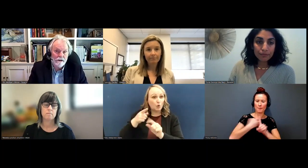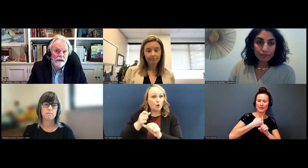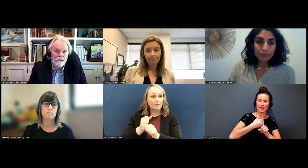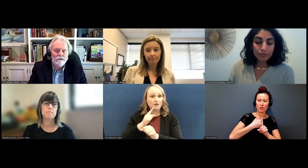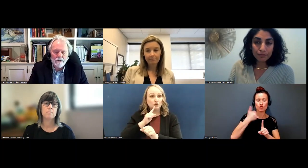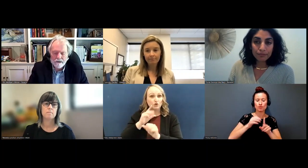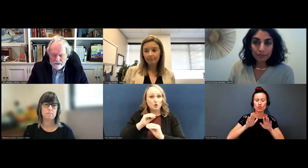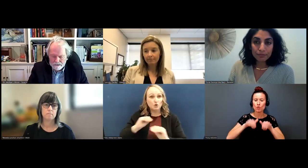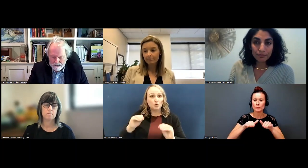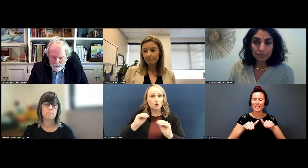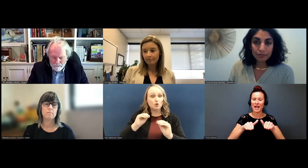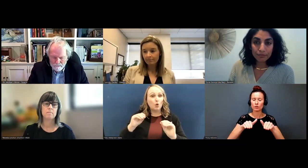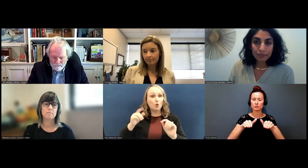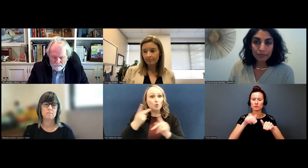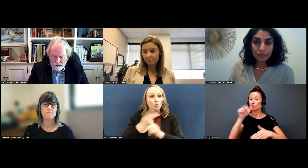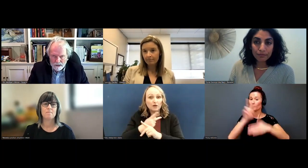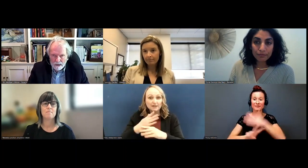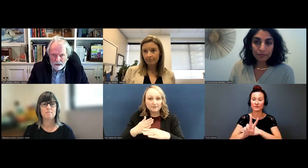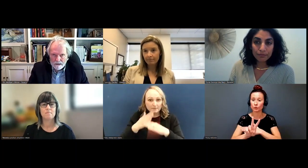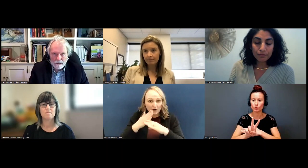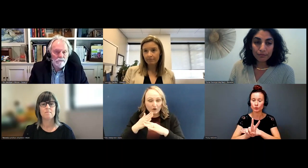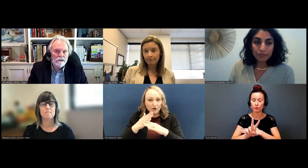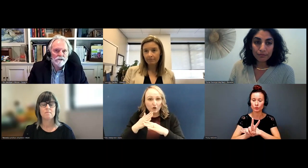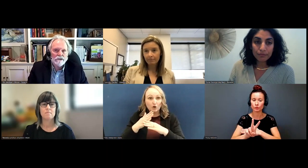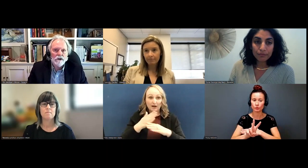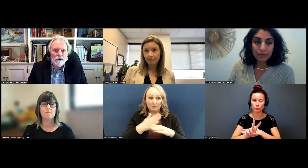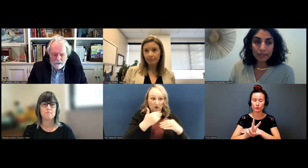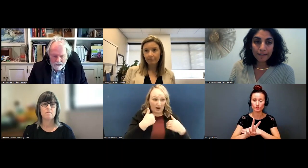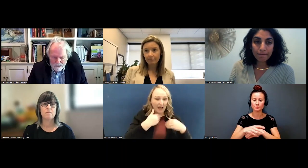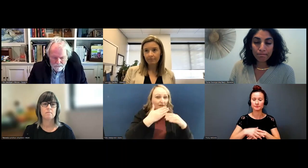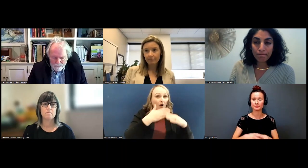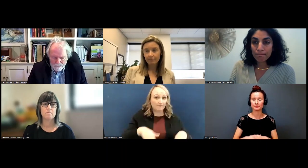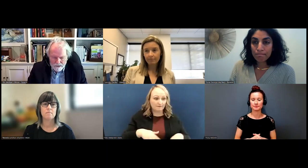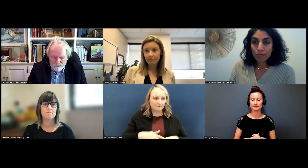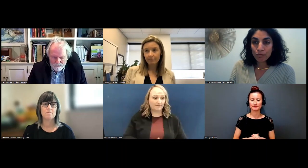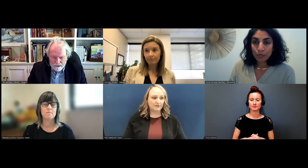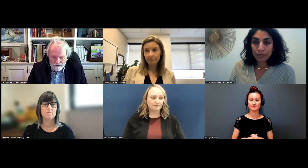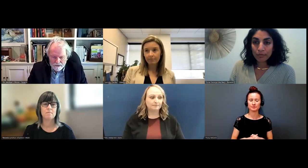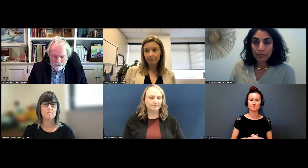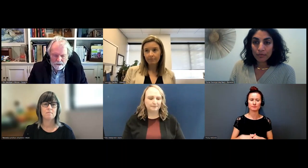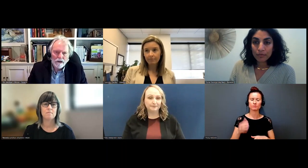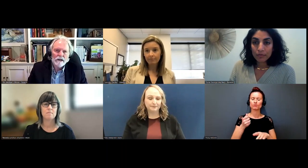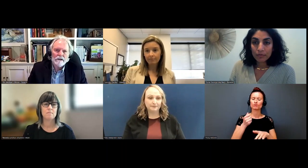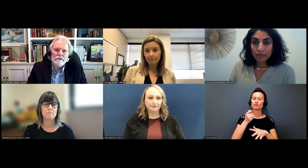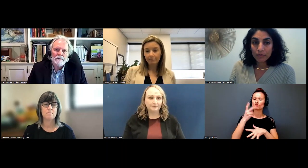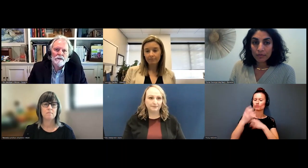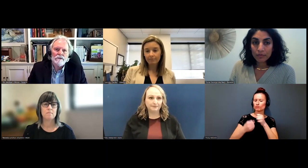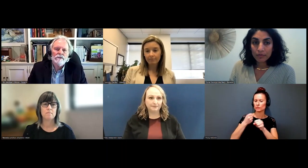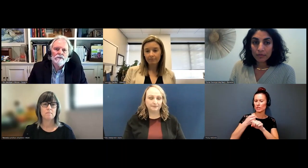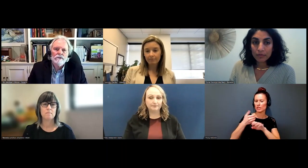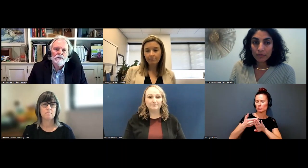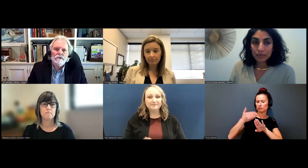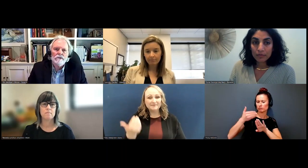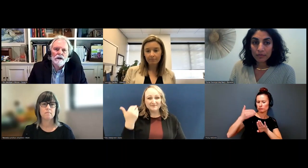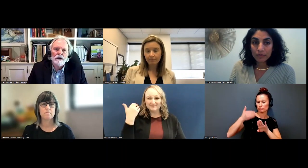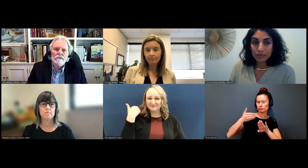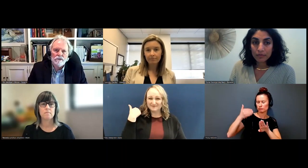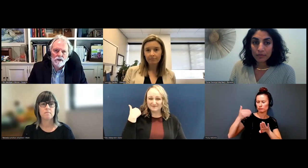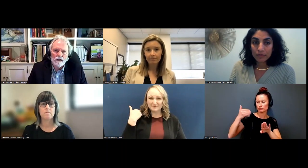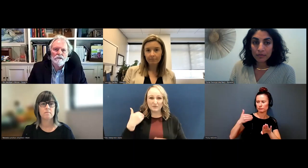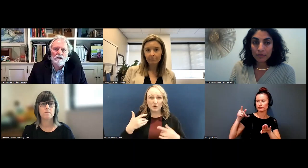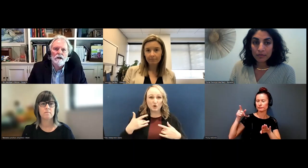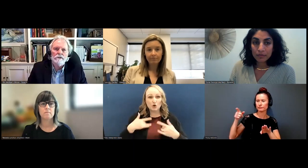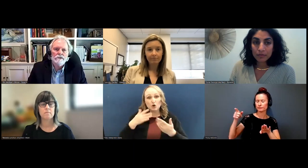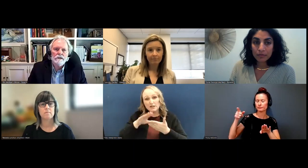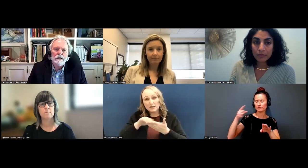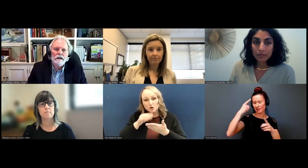or create new barriers. A couple of years ago, the early learning and childcare agreements were